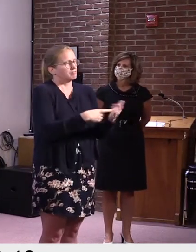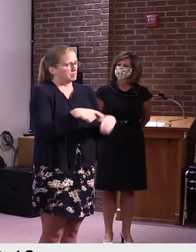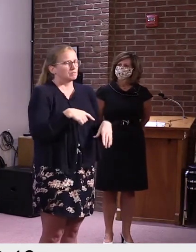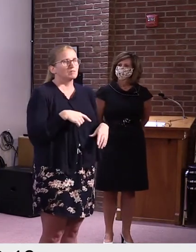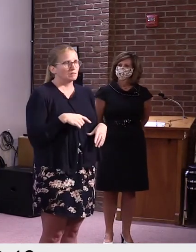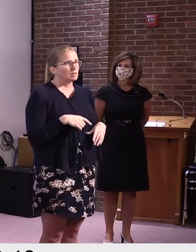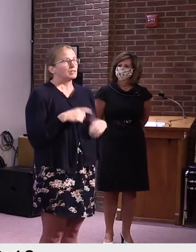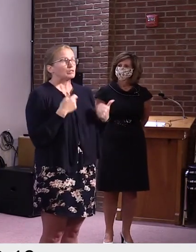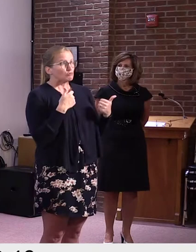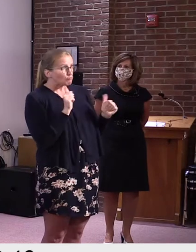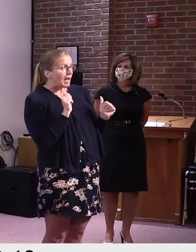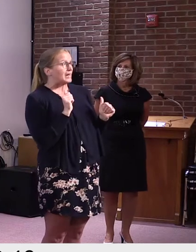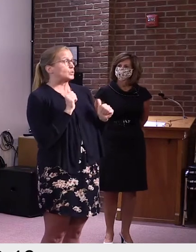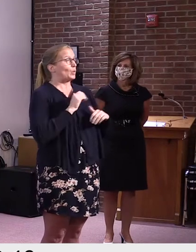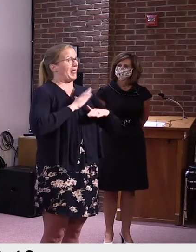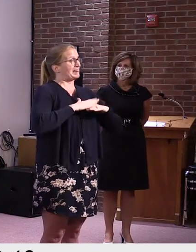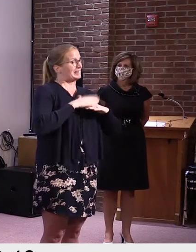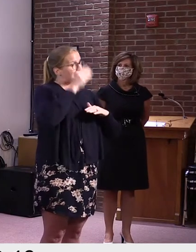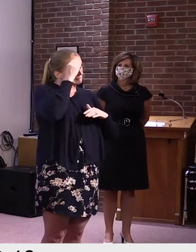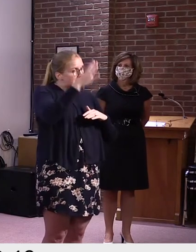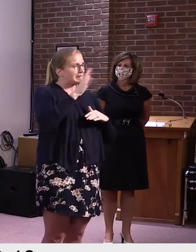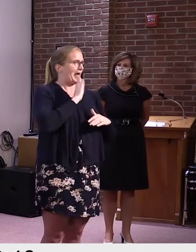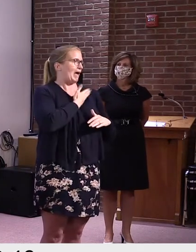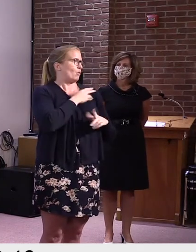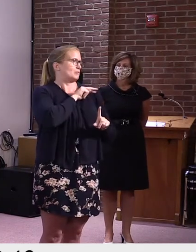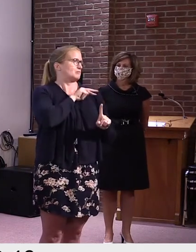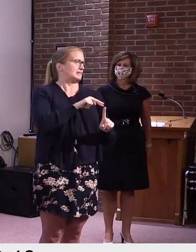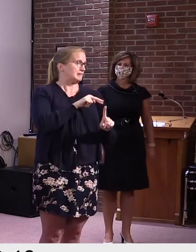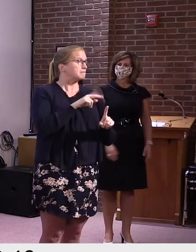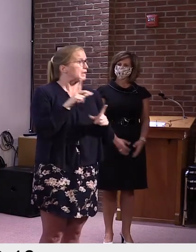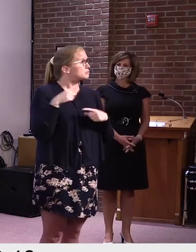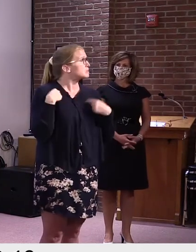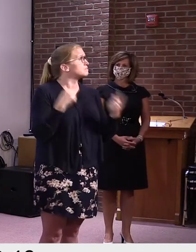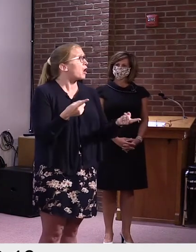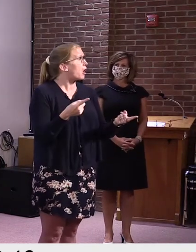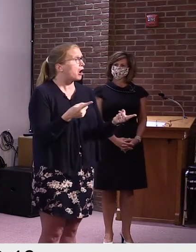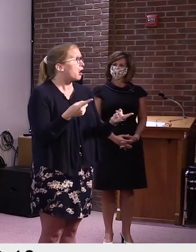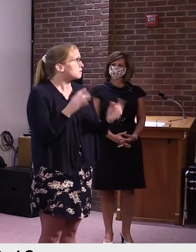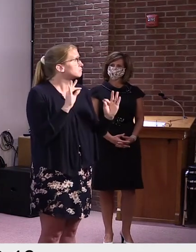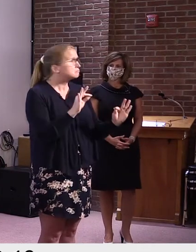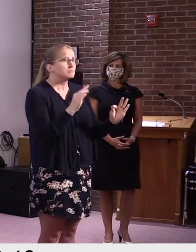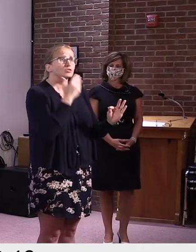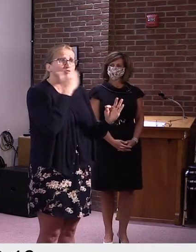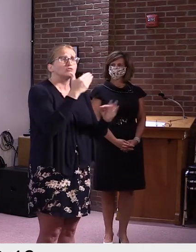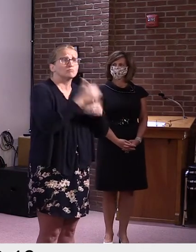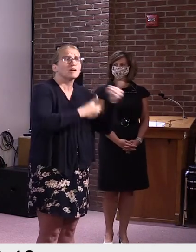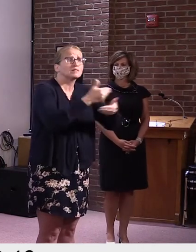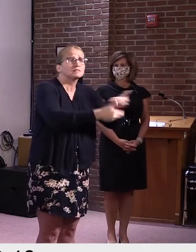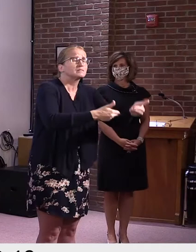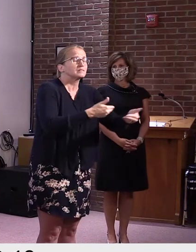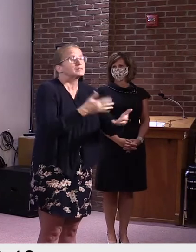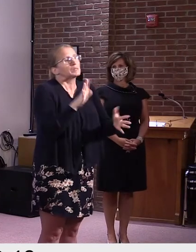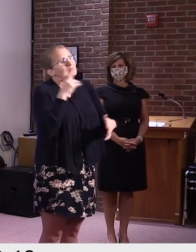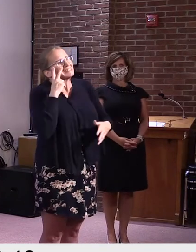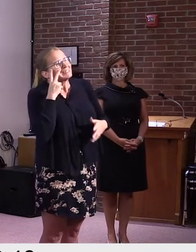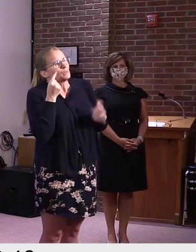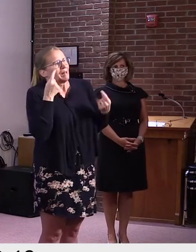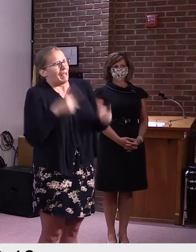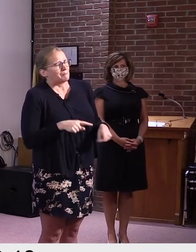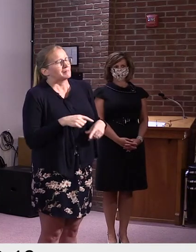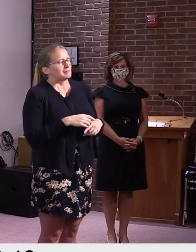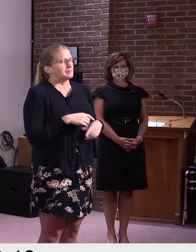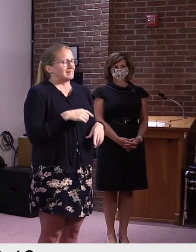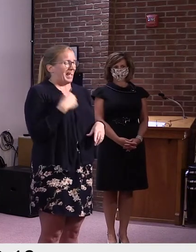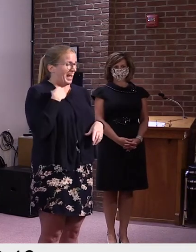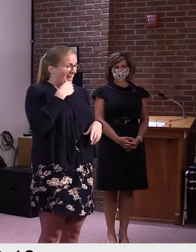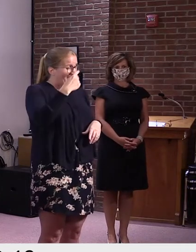least have a voice in this discussion, and thus far it's we're doing so. But we'll see what happens. I know they're, I